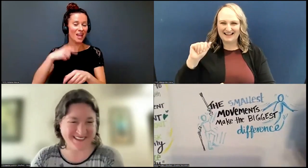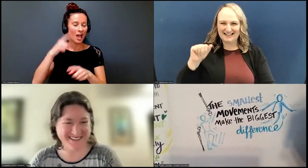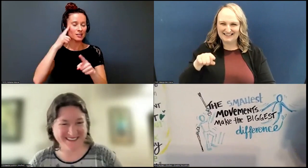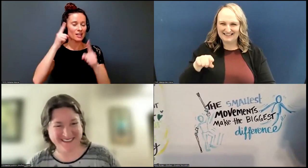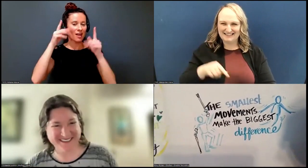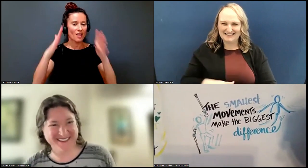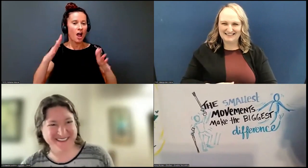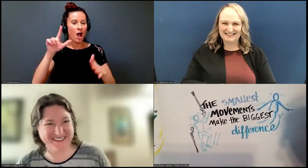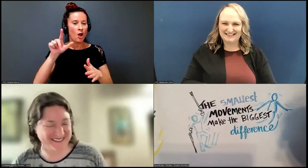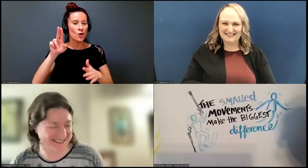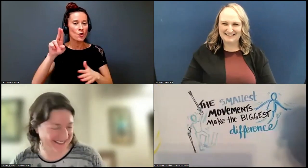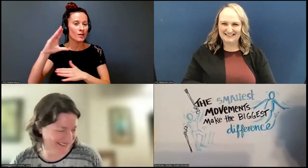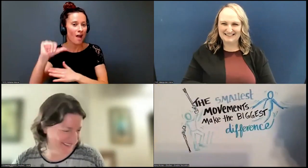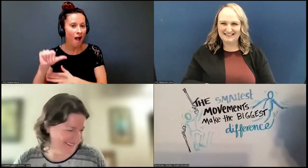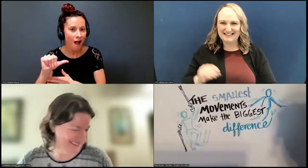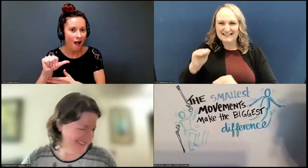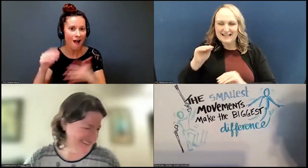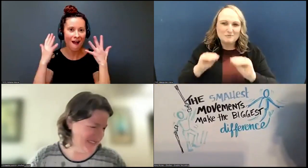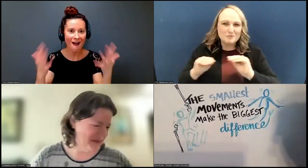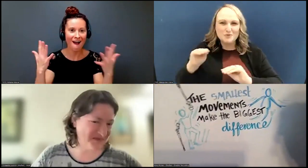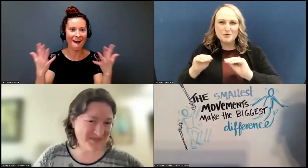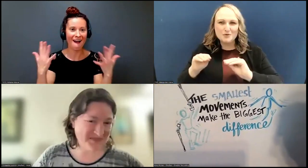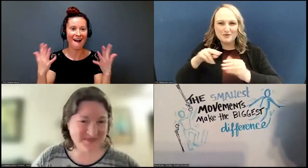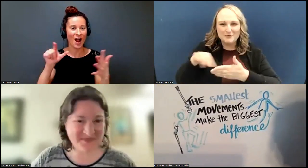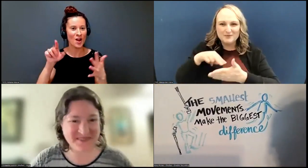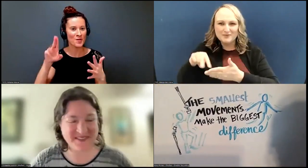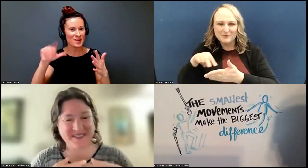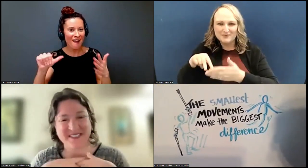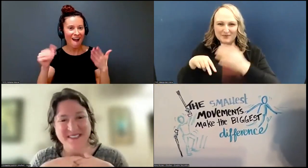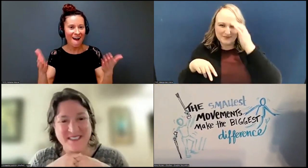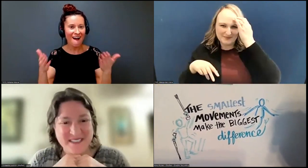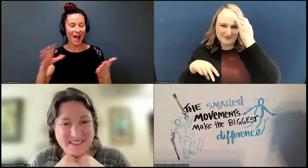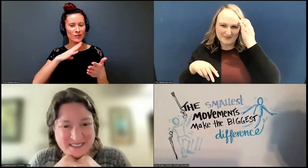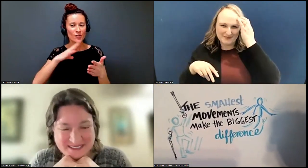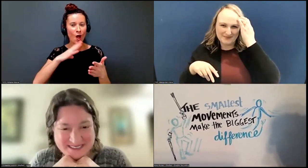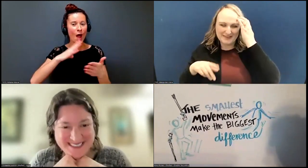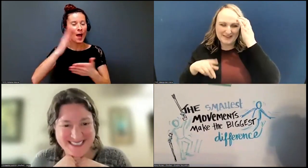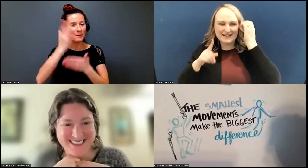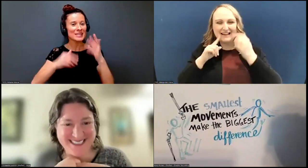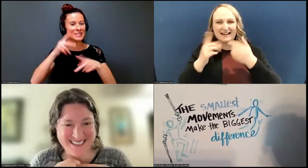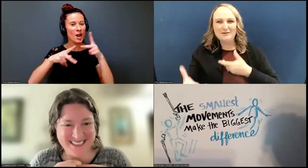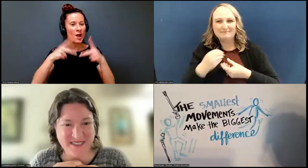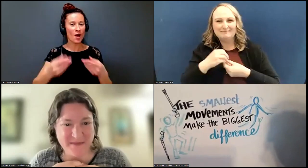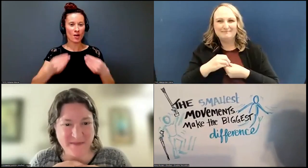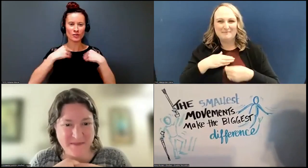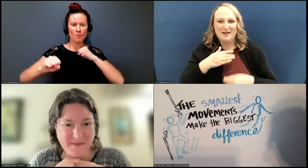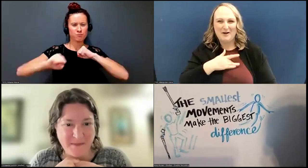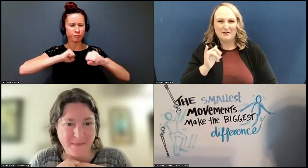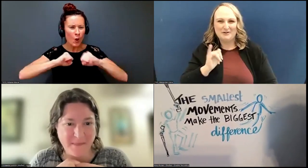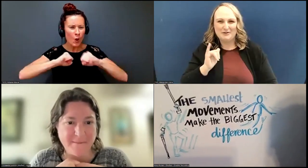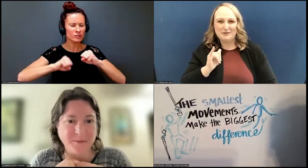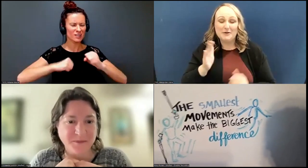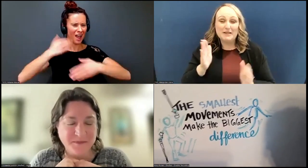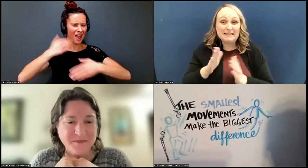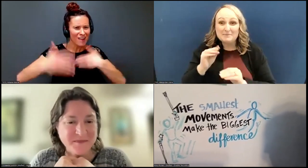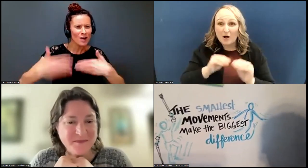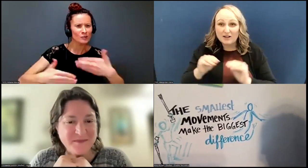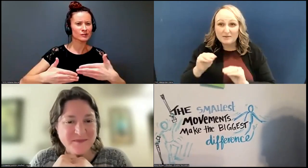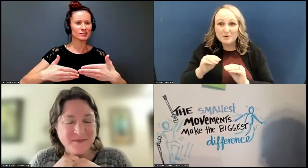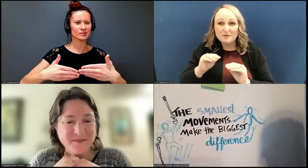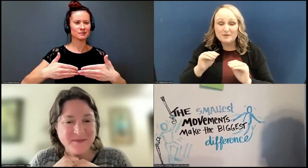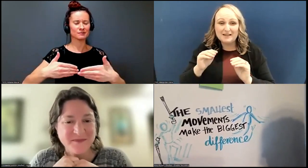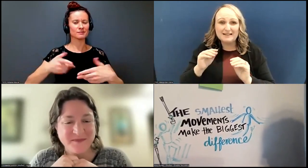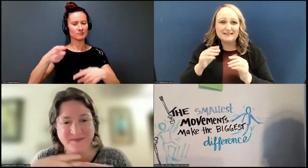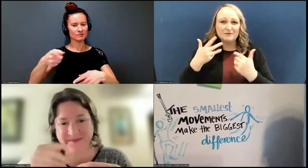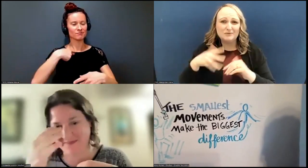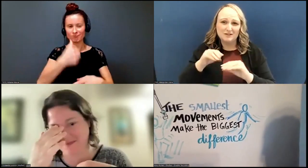So there are movers and shakers here, and I'll tuck this into my heart. The way the smallest movements make the biggest difference, and if